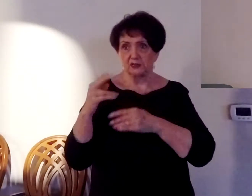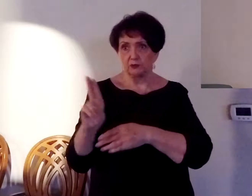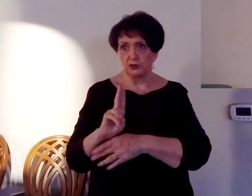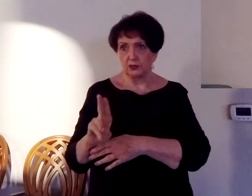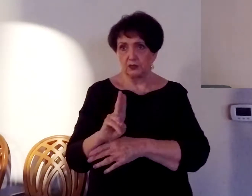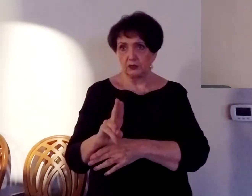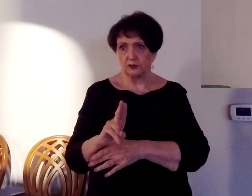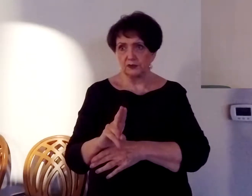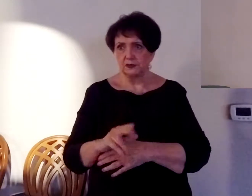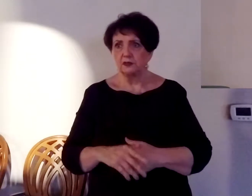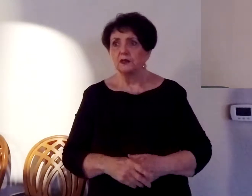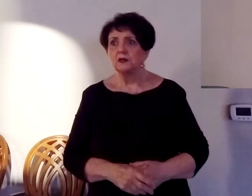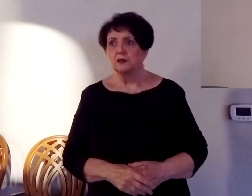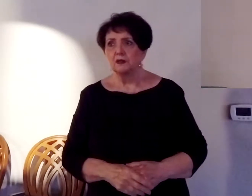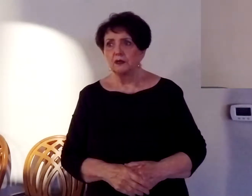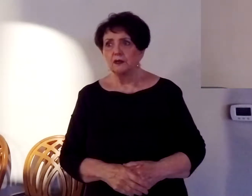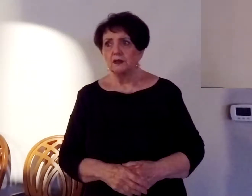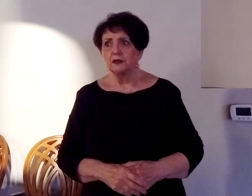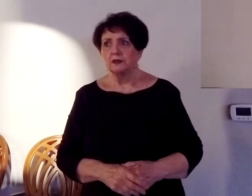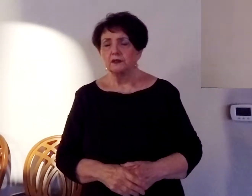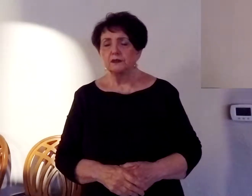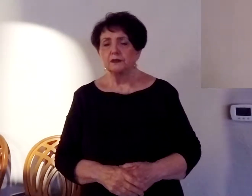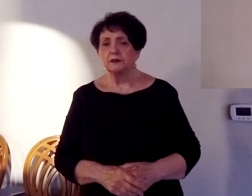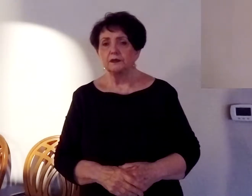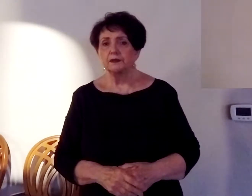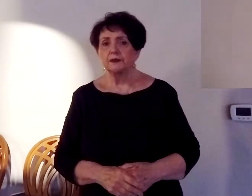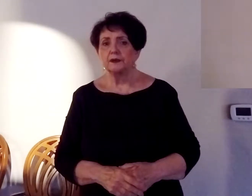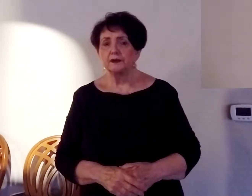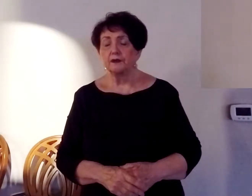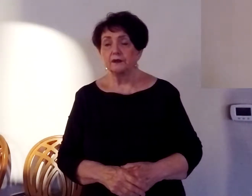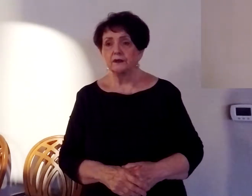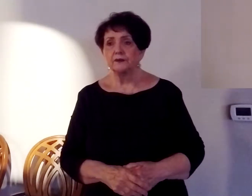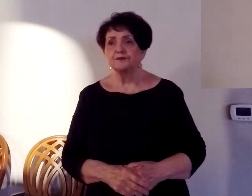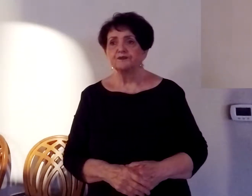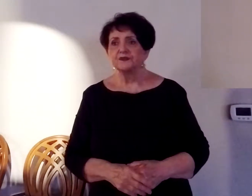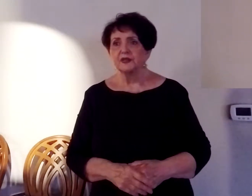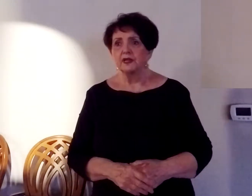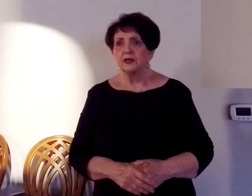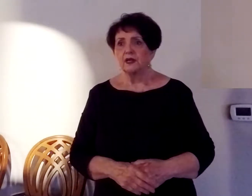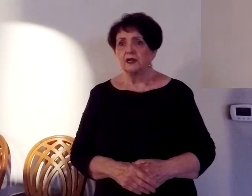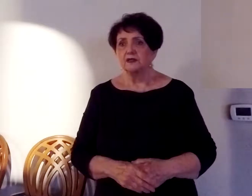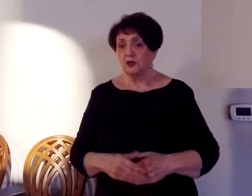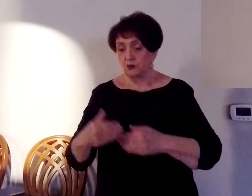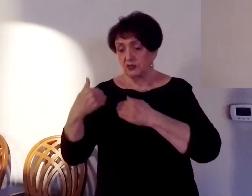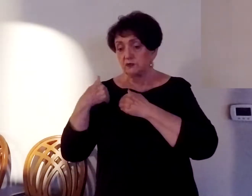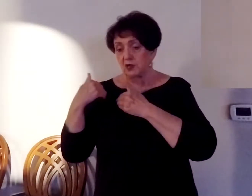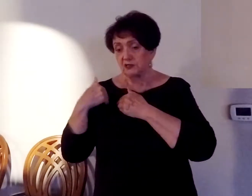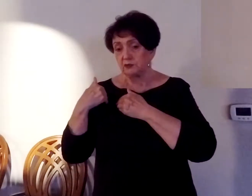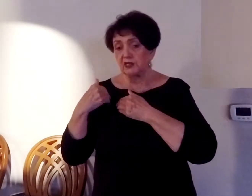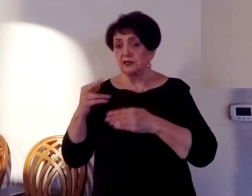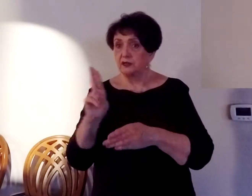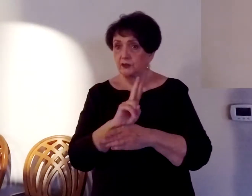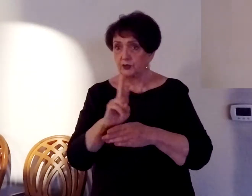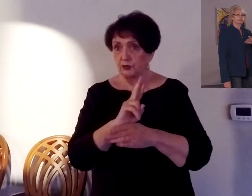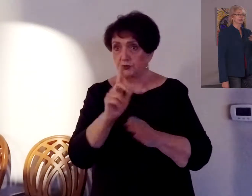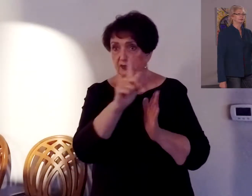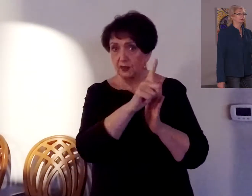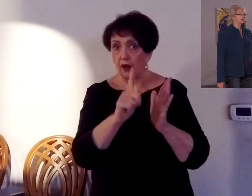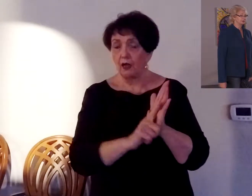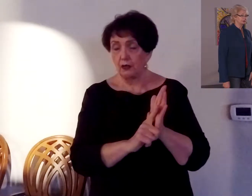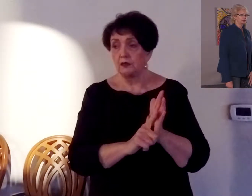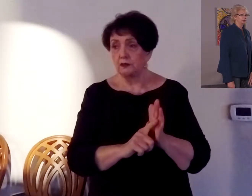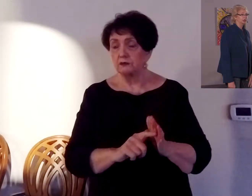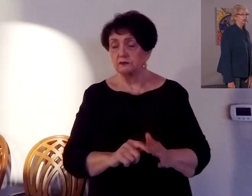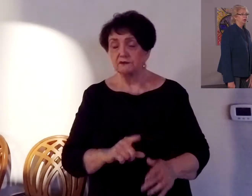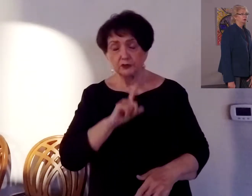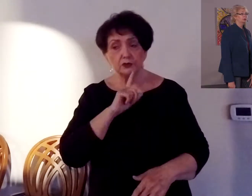And it is actually, it's actually our responsibility to use it. And I am confronted, just like the